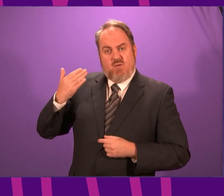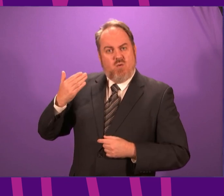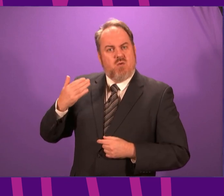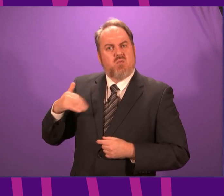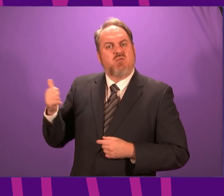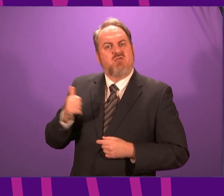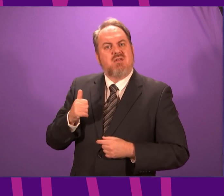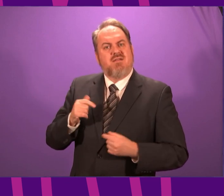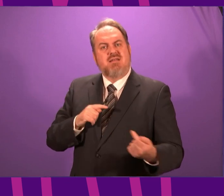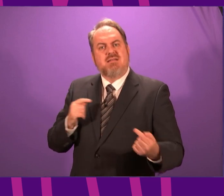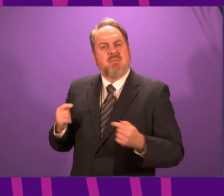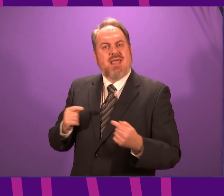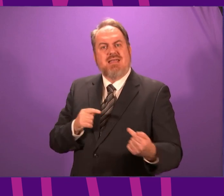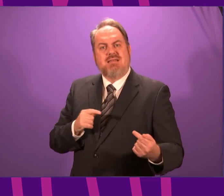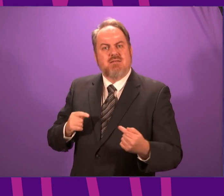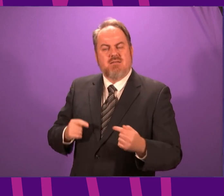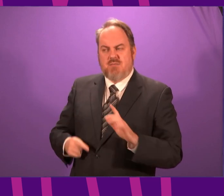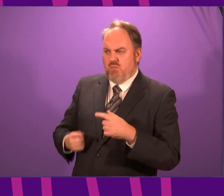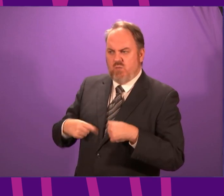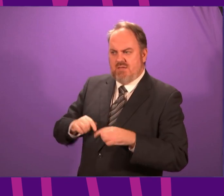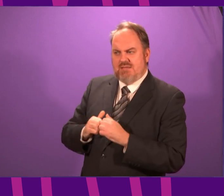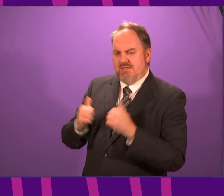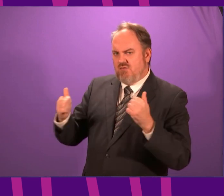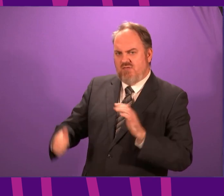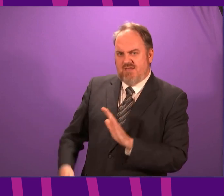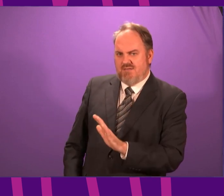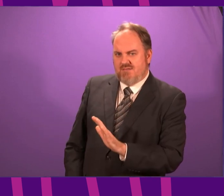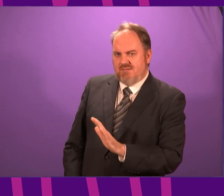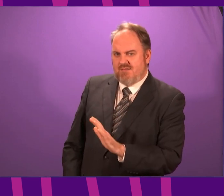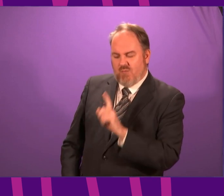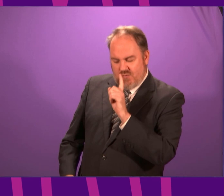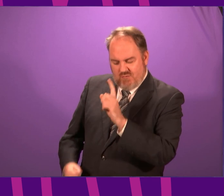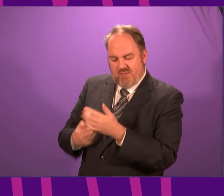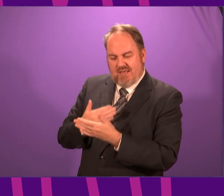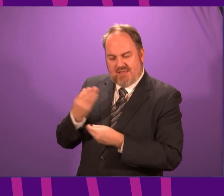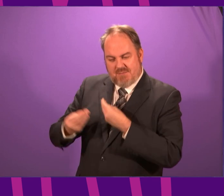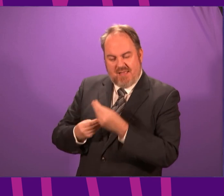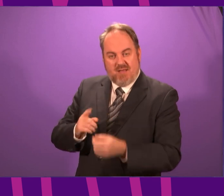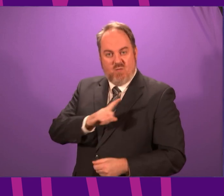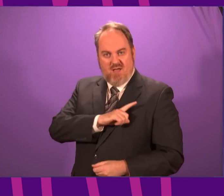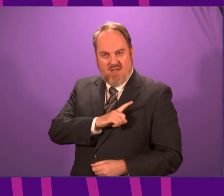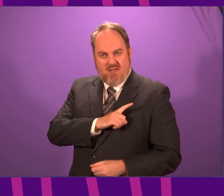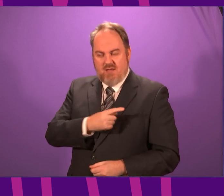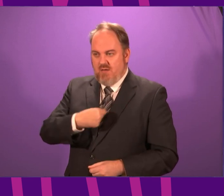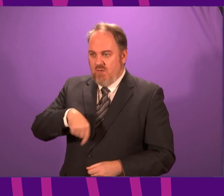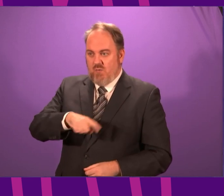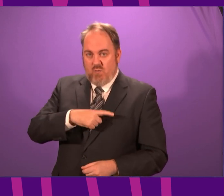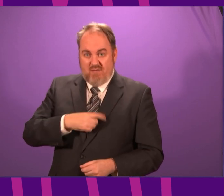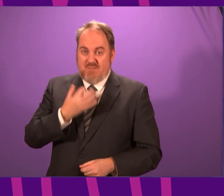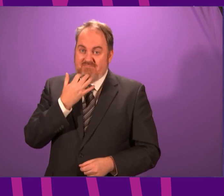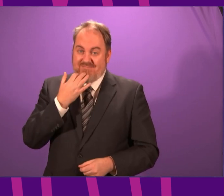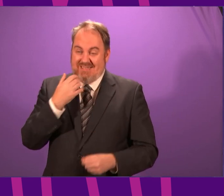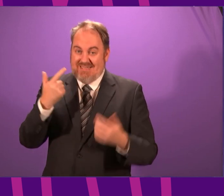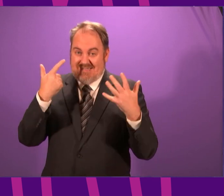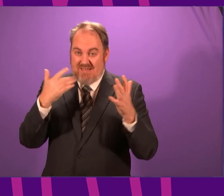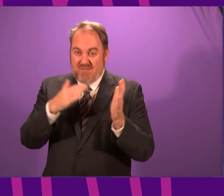just have a debate, but it was not our view, and I want to make that absolutely clear. We have been used in this place for the last 7 months to questioning the